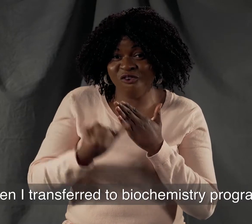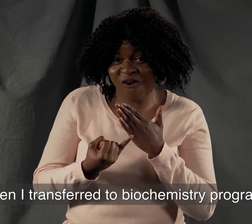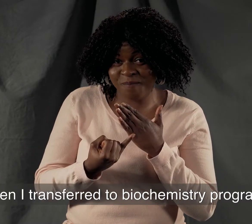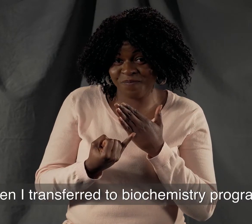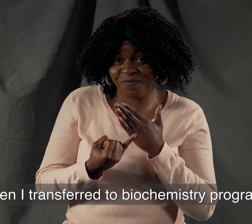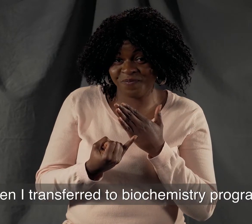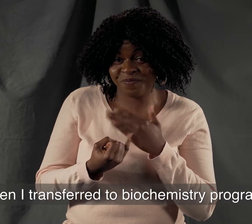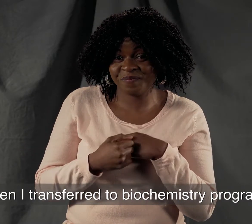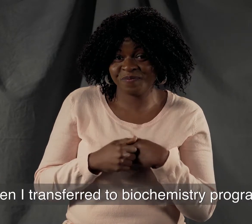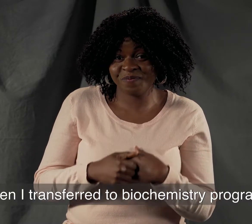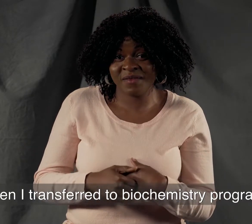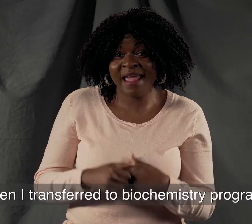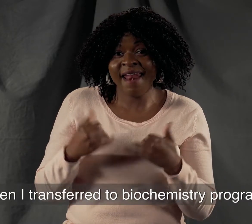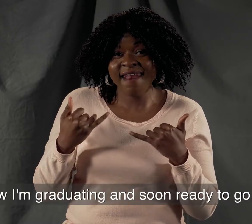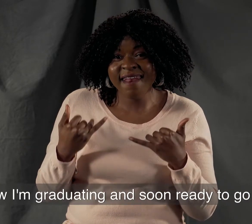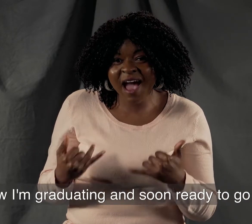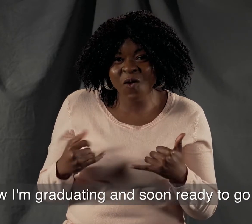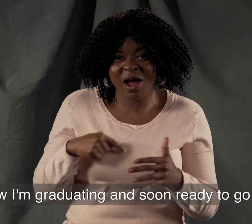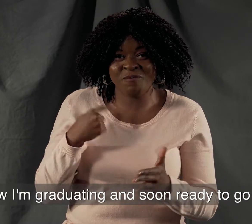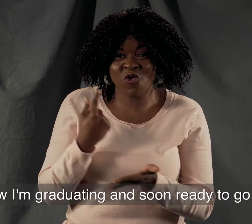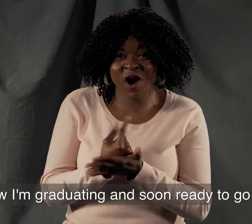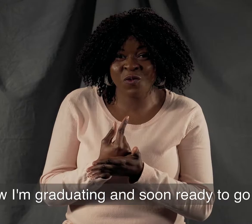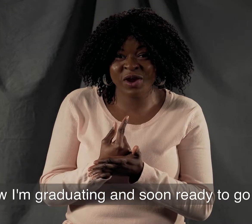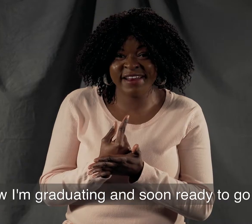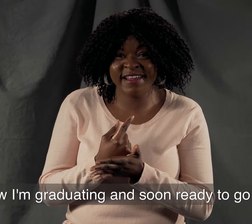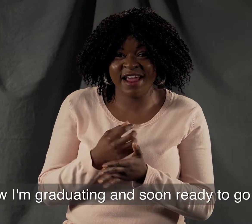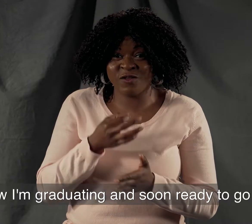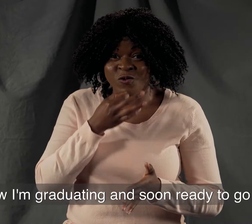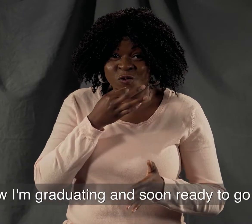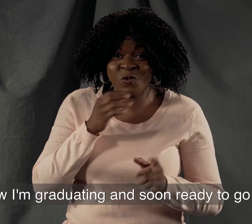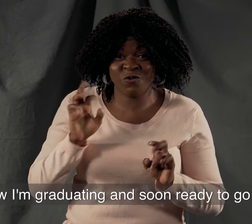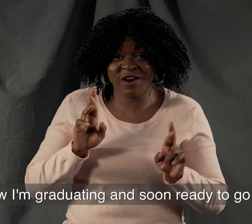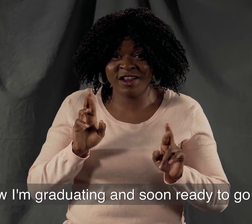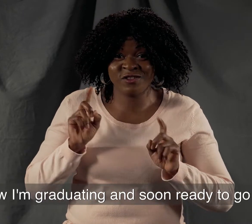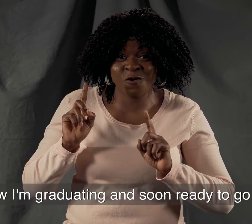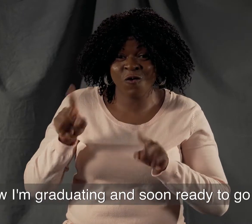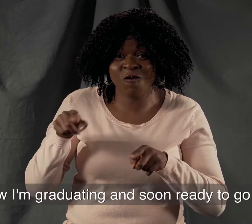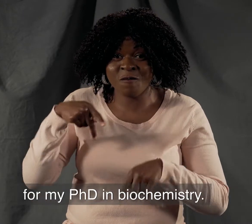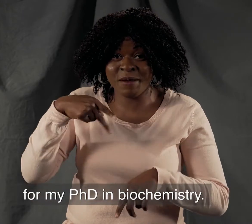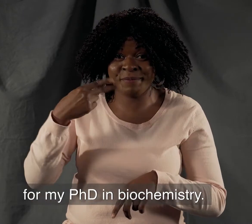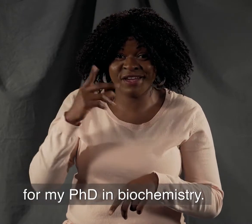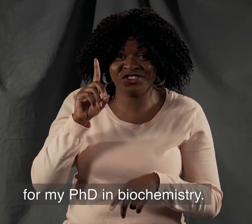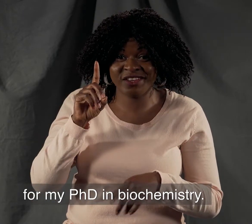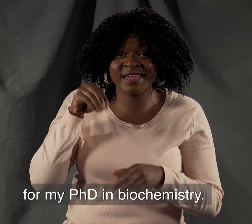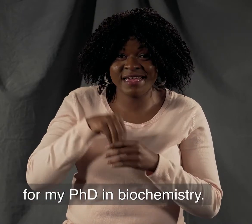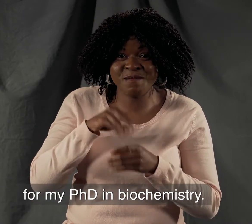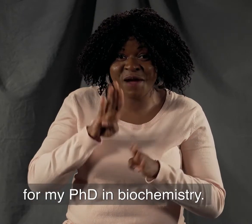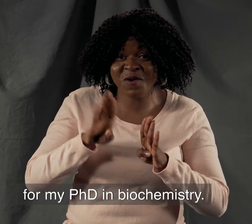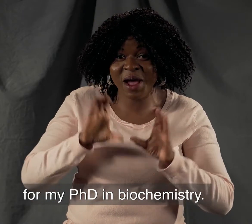program. Now I'm grad ready and soon ready to go for my PhD in